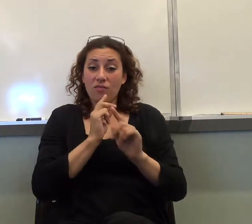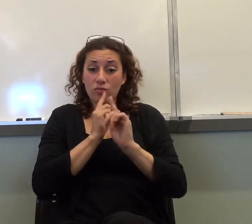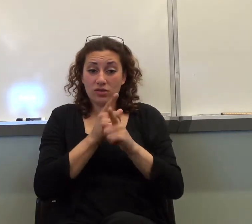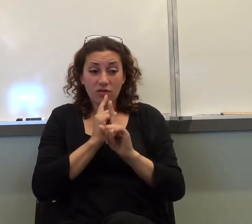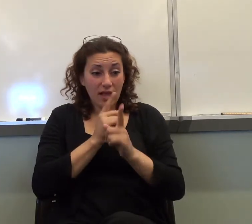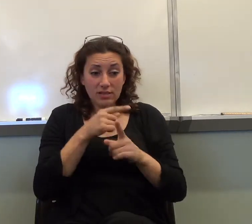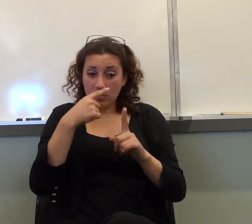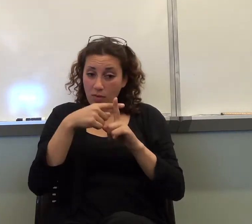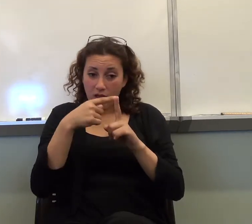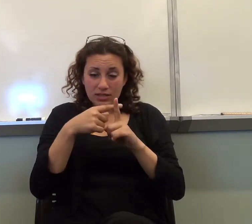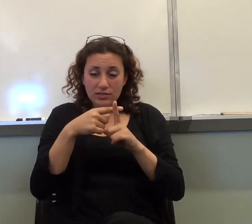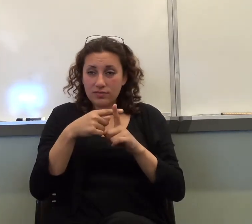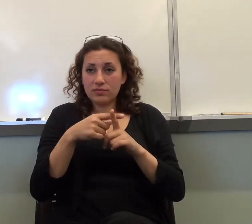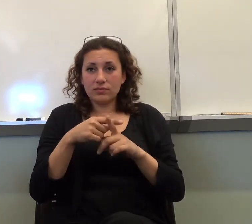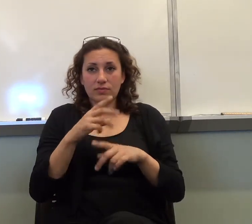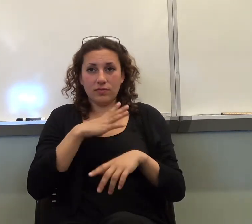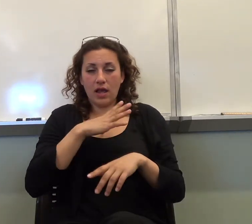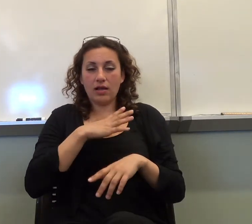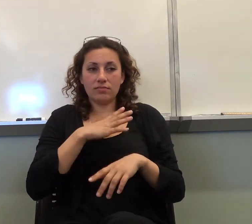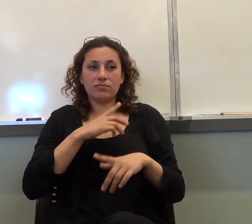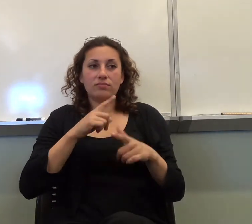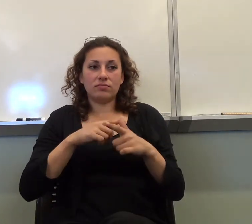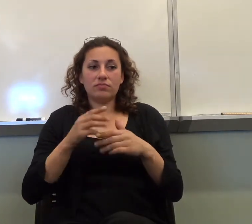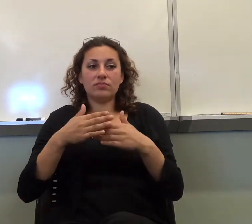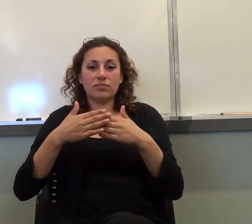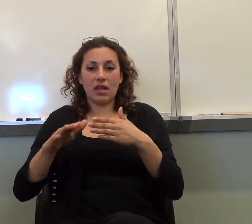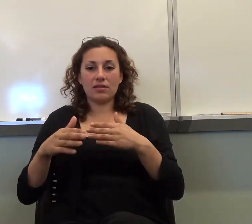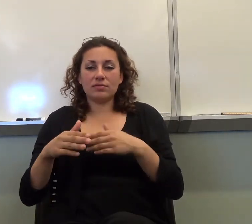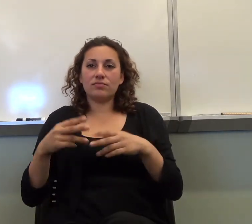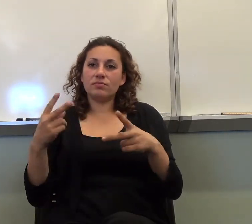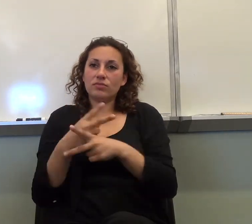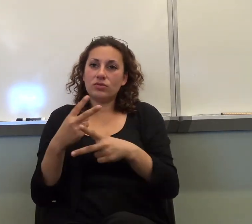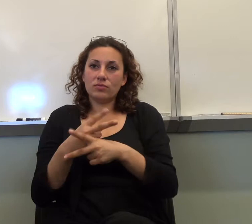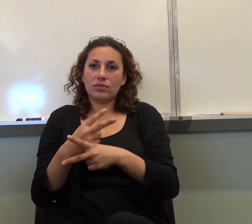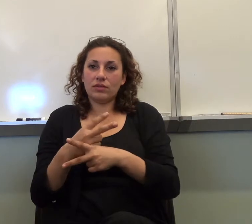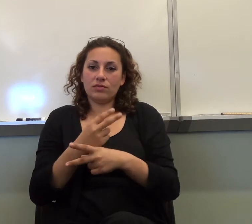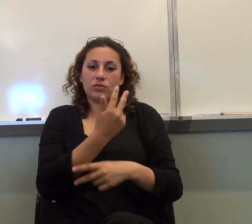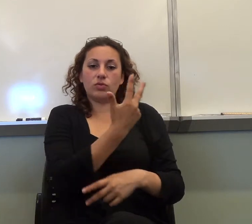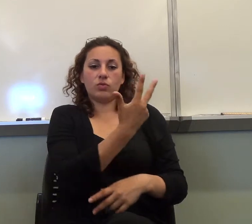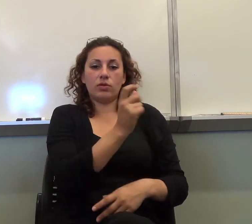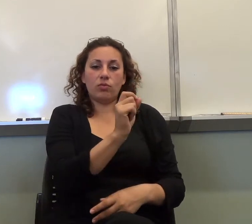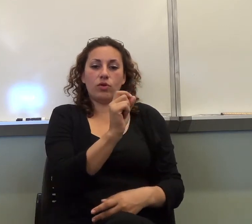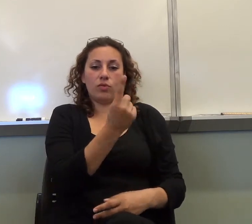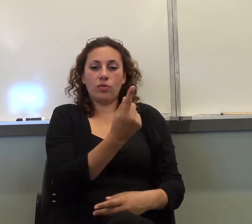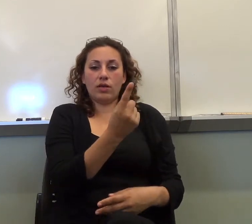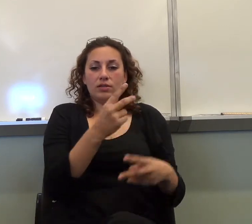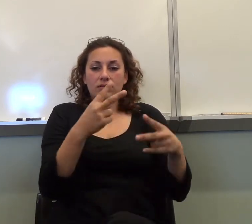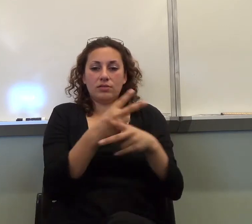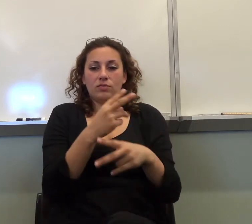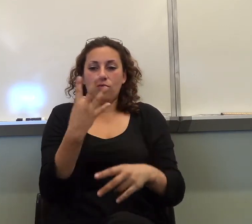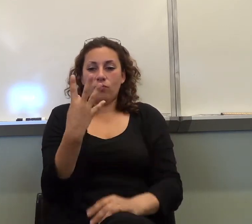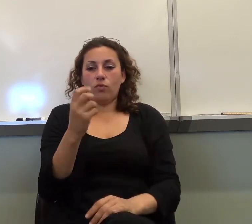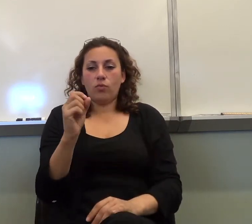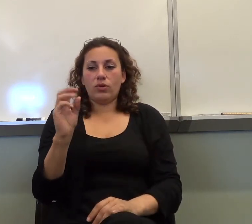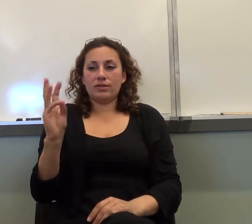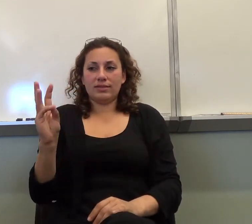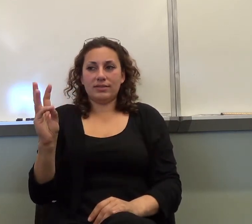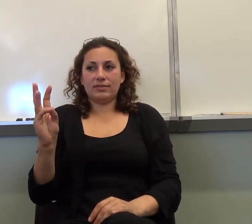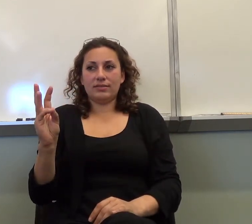just do a normal multiplication, which would be 3.1 times a 4.6. Again, what do we